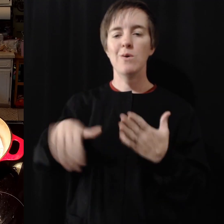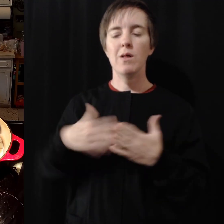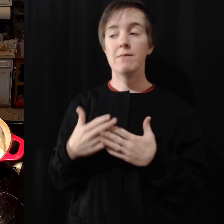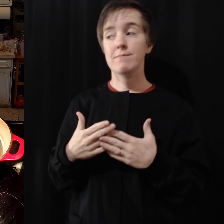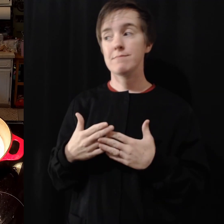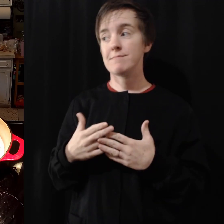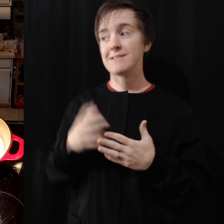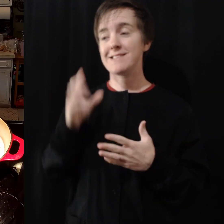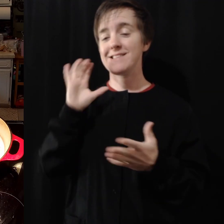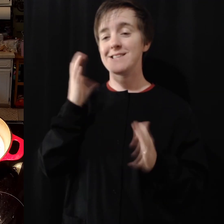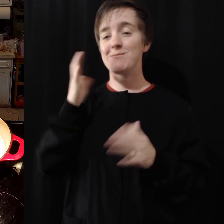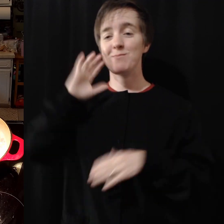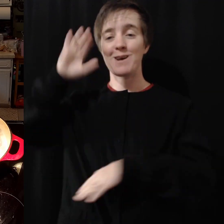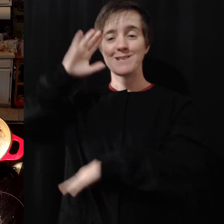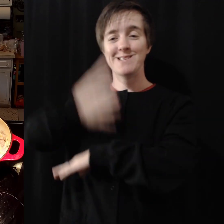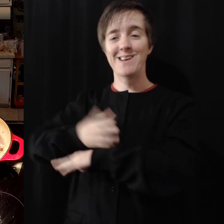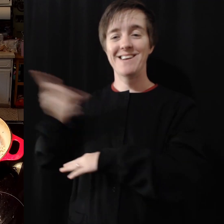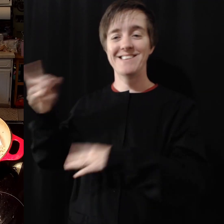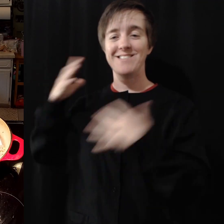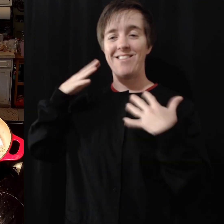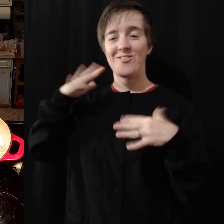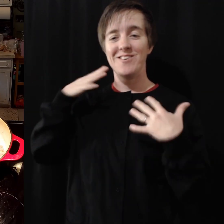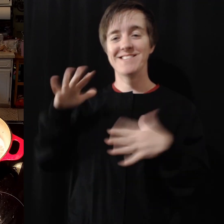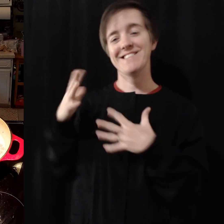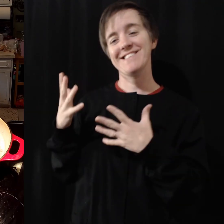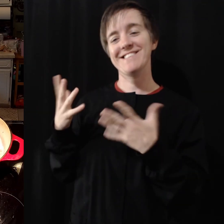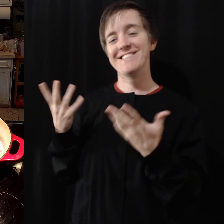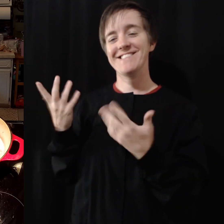Apparently my son is down for sound effects this morning.